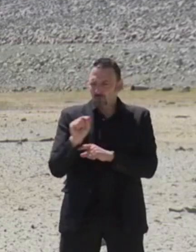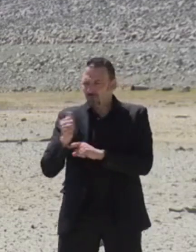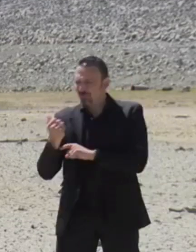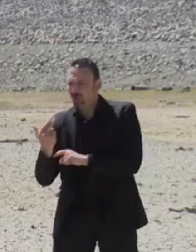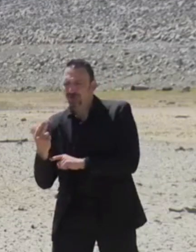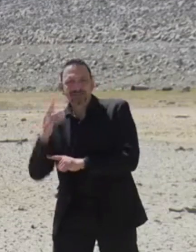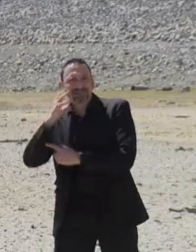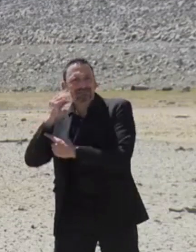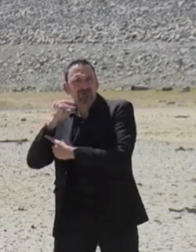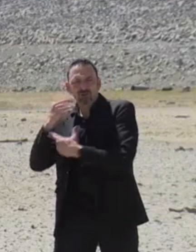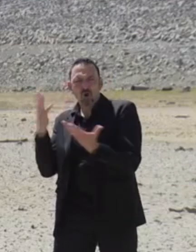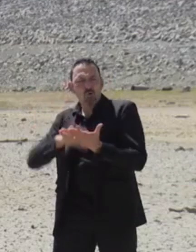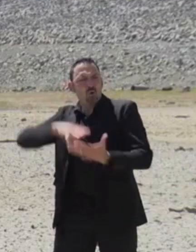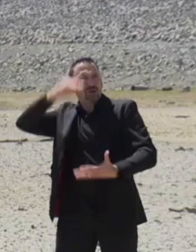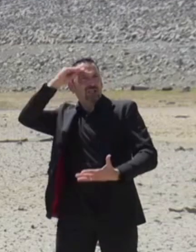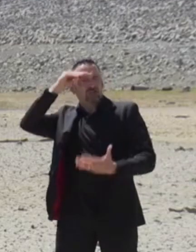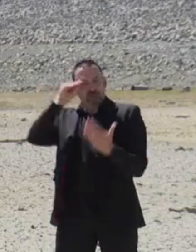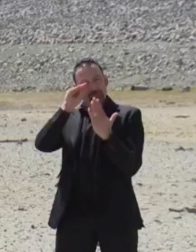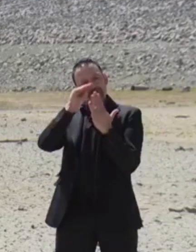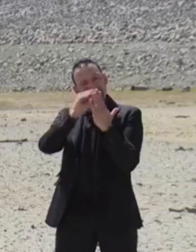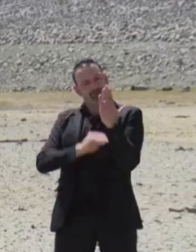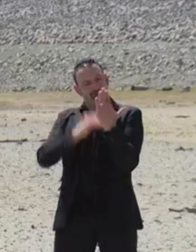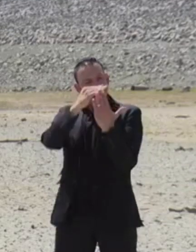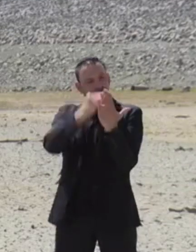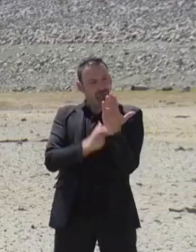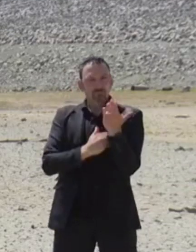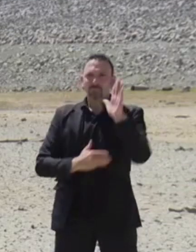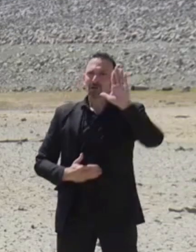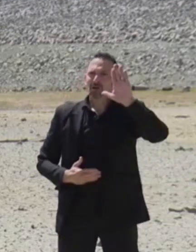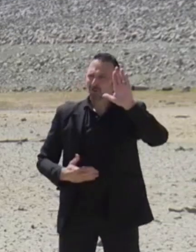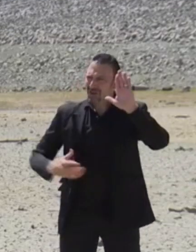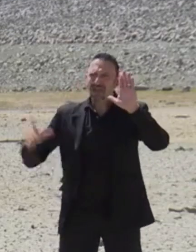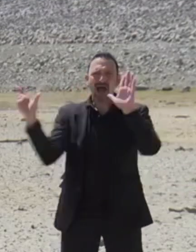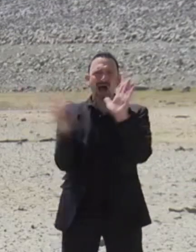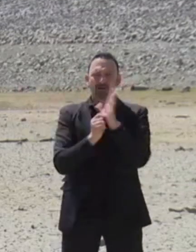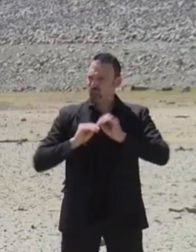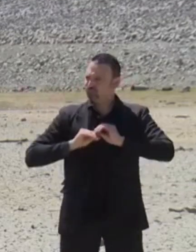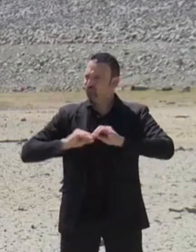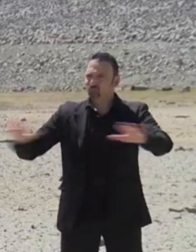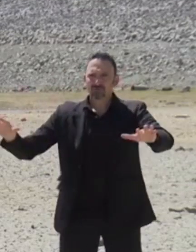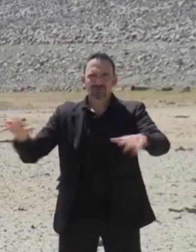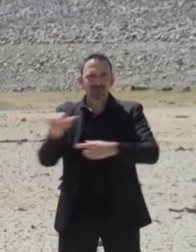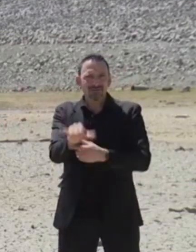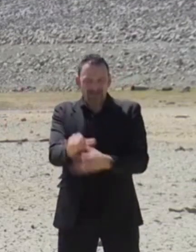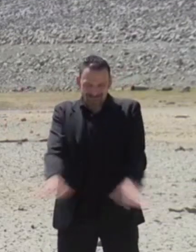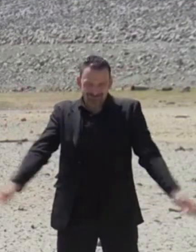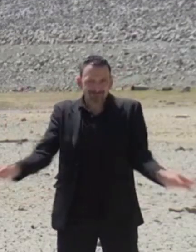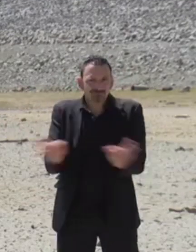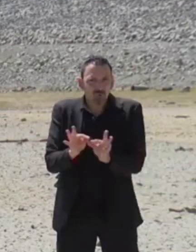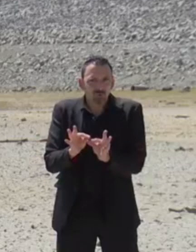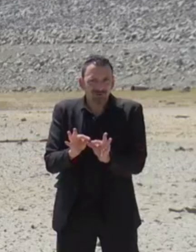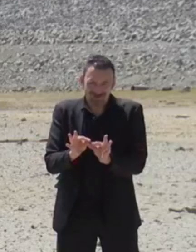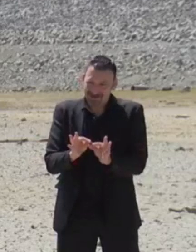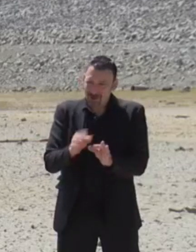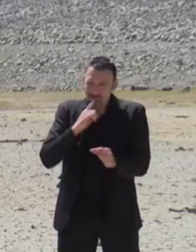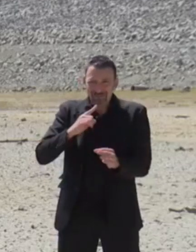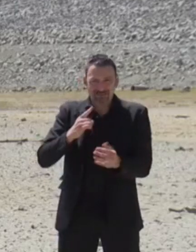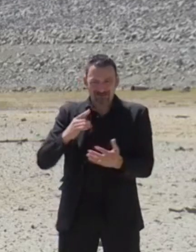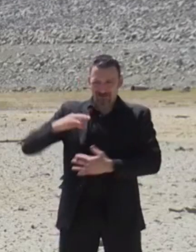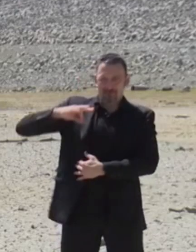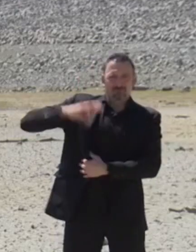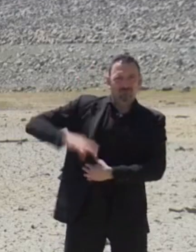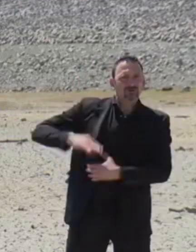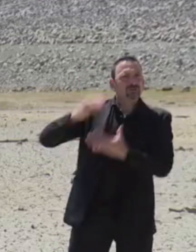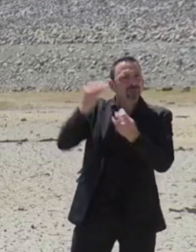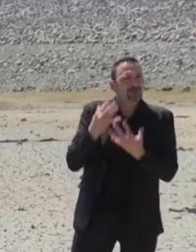greater experience than having lived through something. It's not intellectual, it's very practical. Just ask the supervisors and the mayor up here and residents of